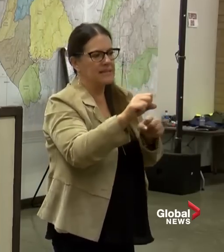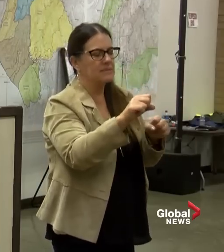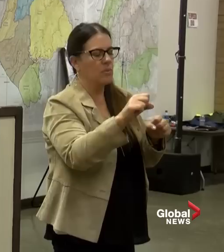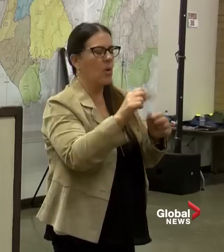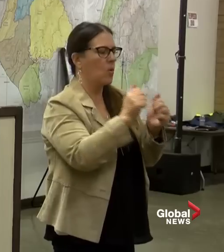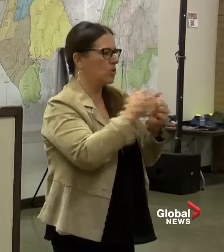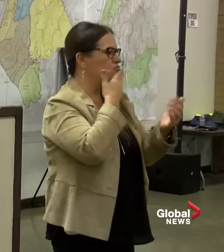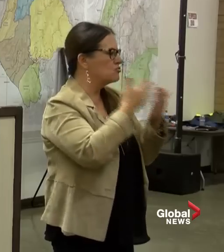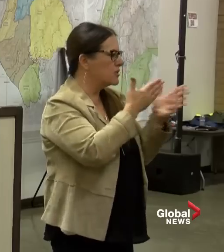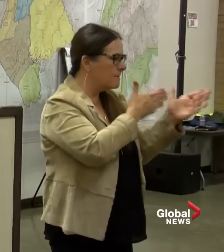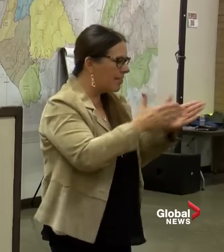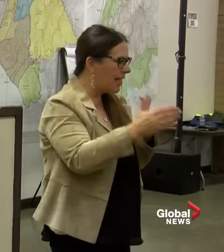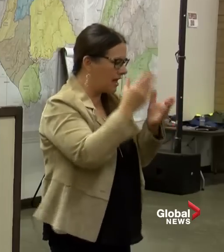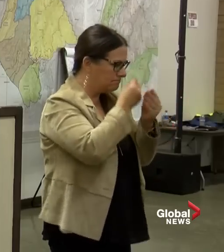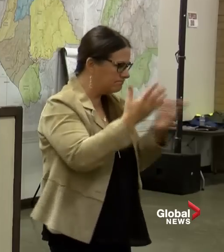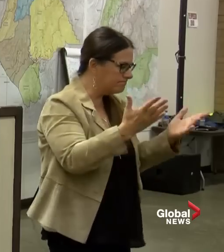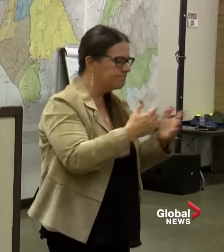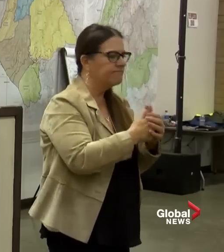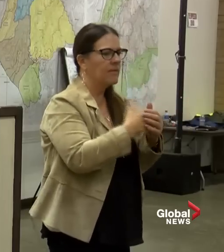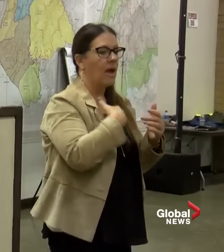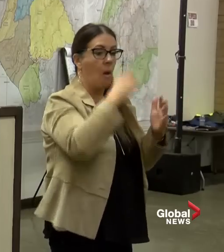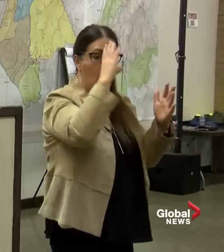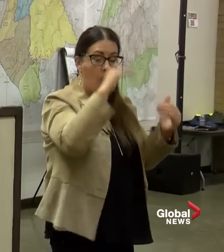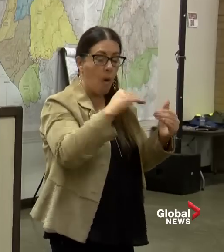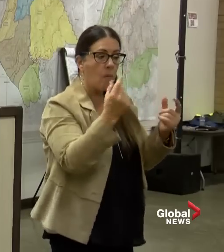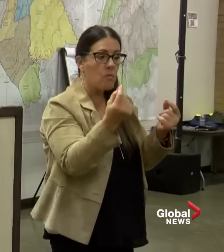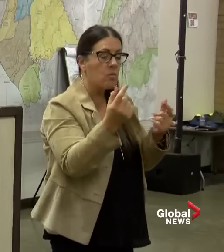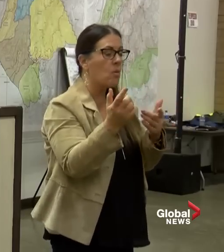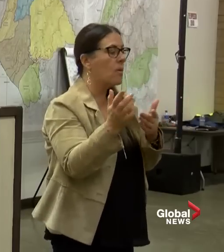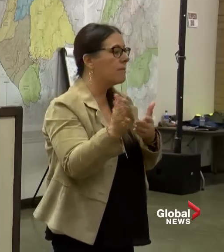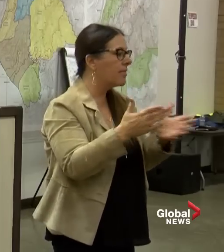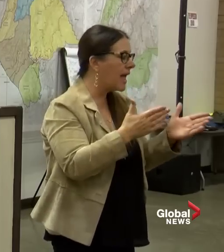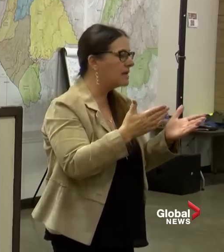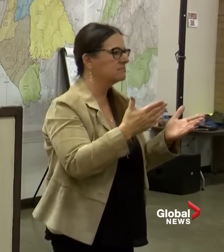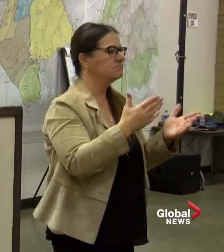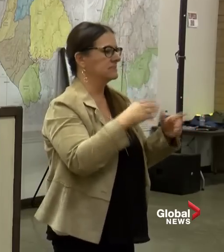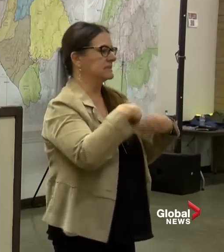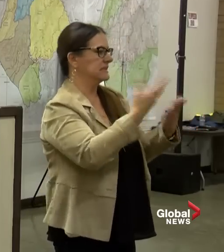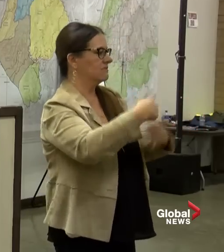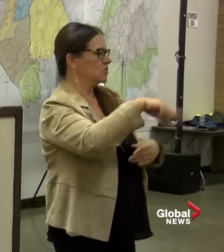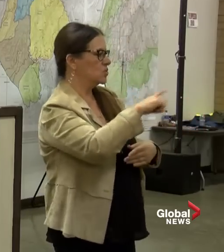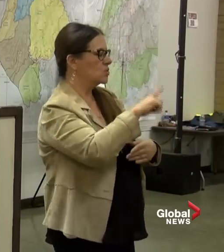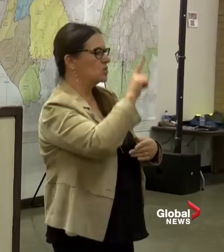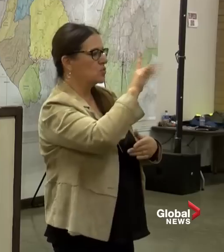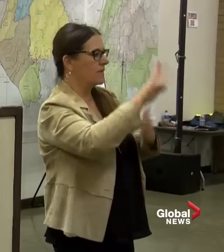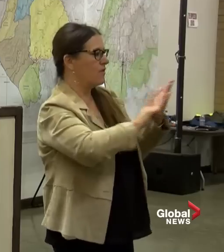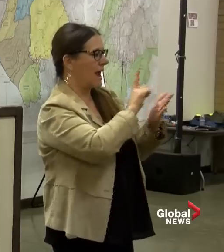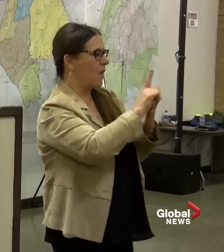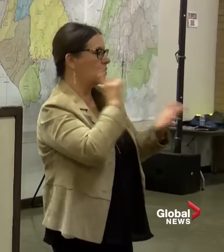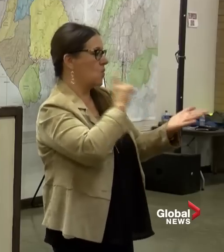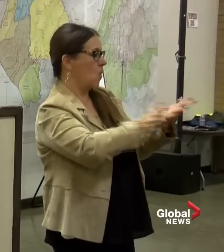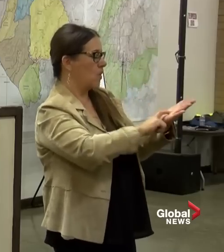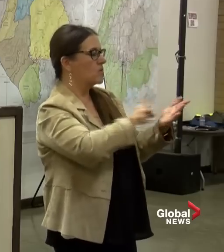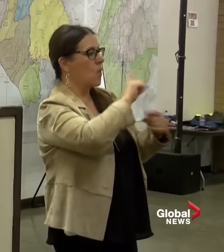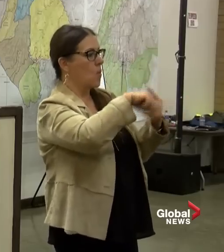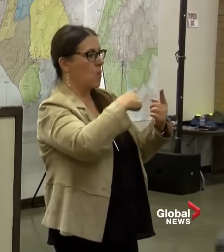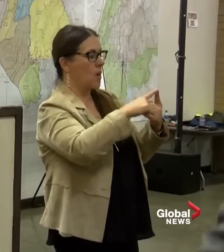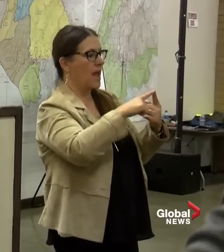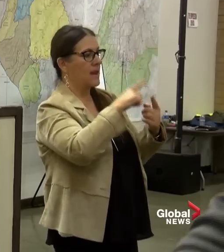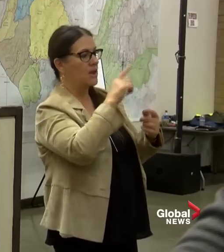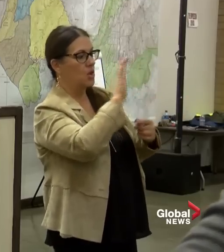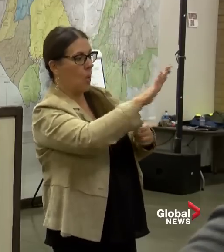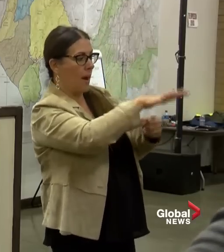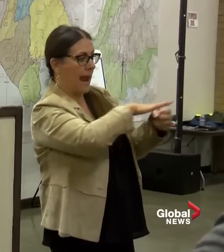plan. Our hope and plan is to try and give residents at least a 24-hour notice that their zone or